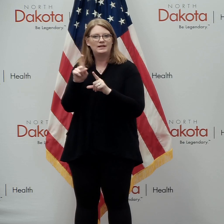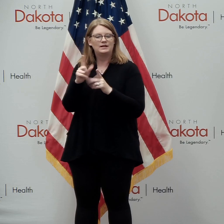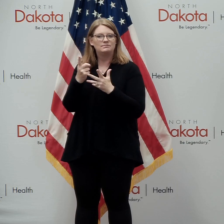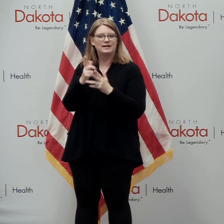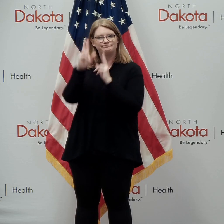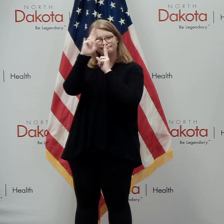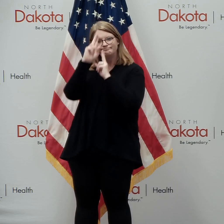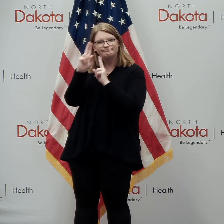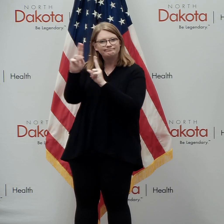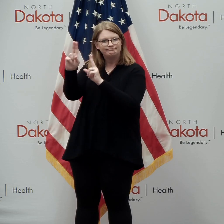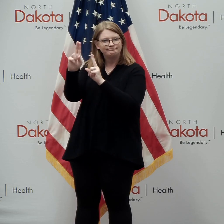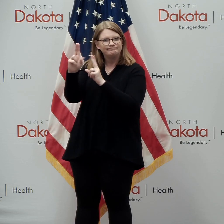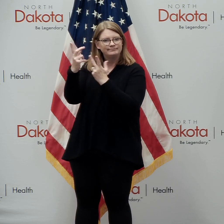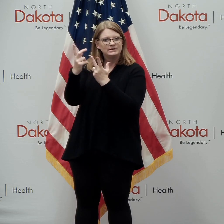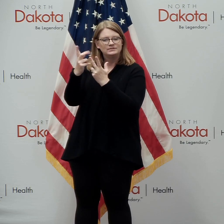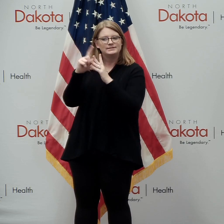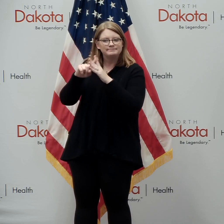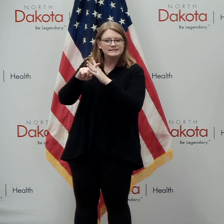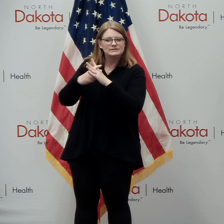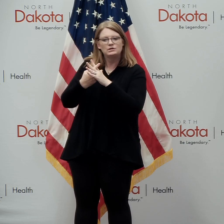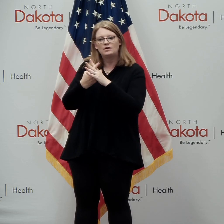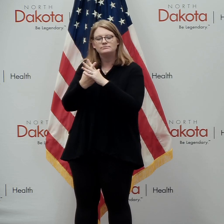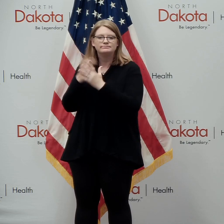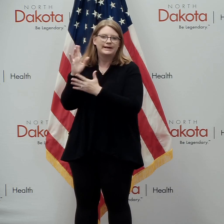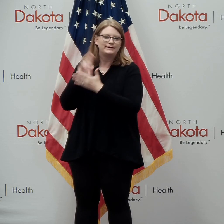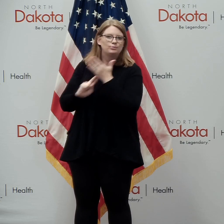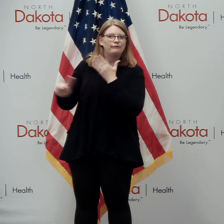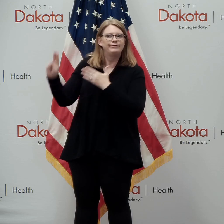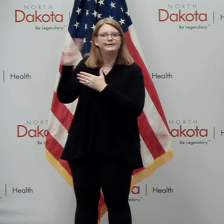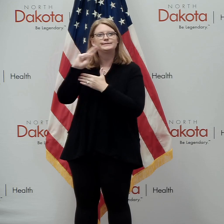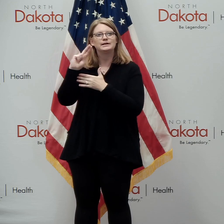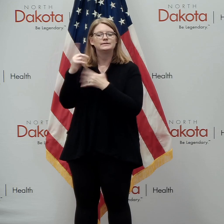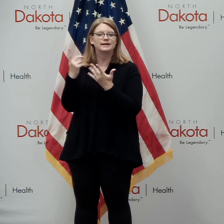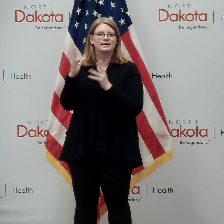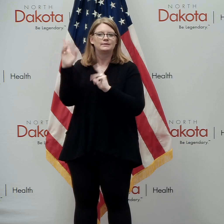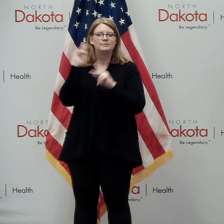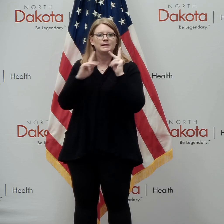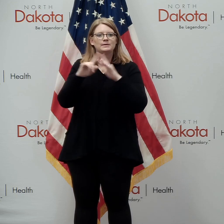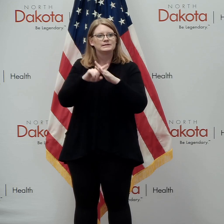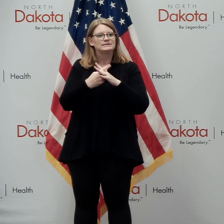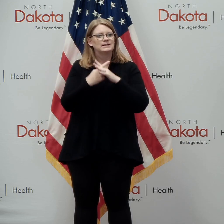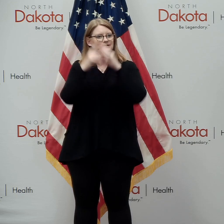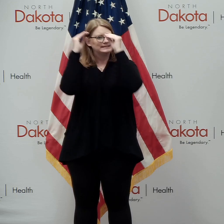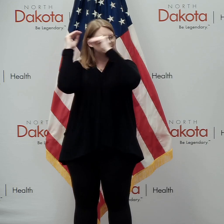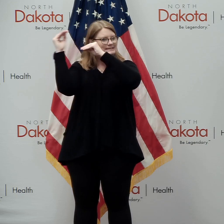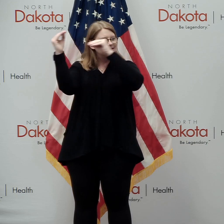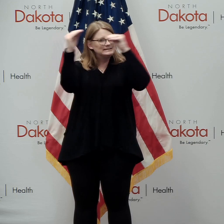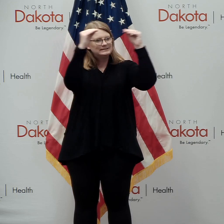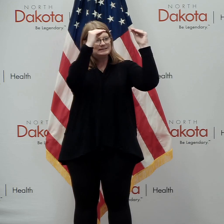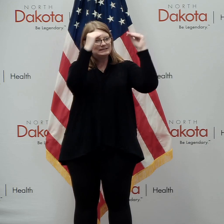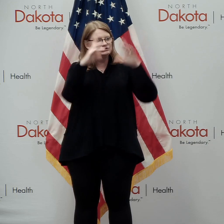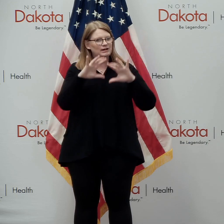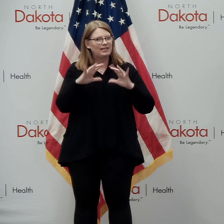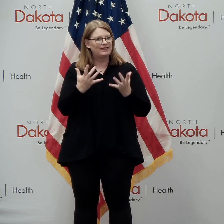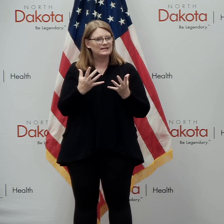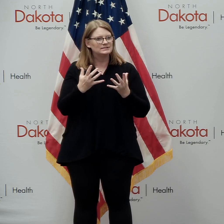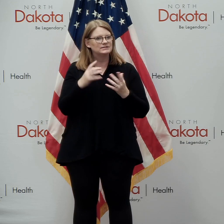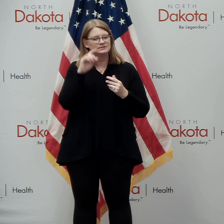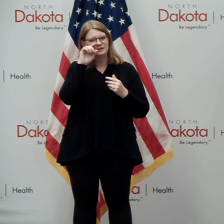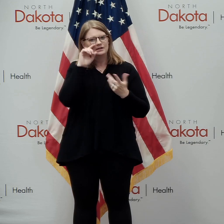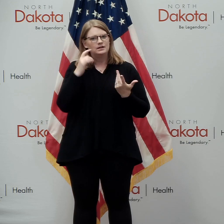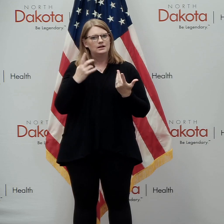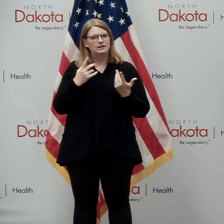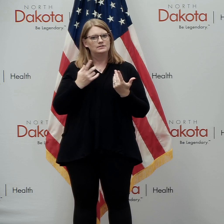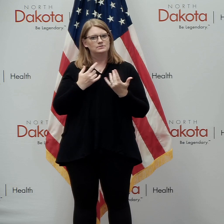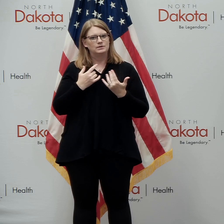our universities get back to teaching classes on premise. As we progress